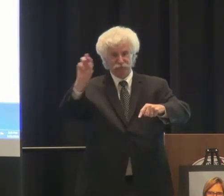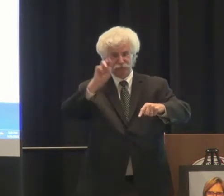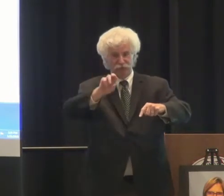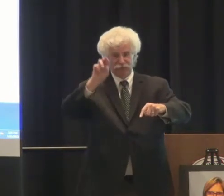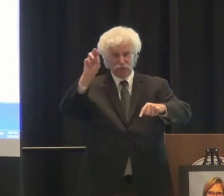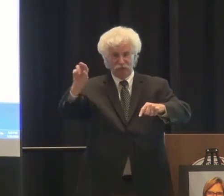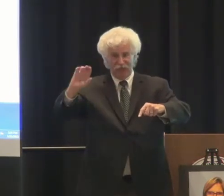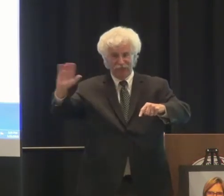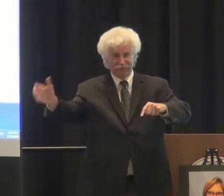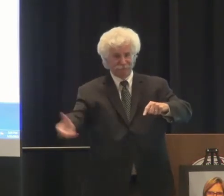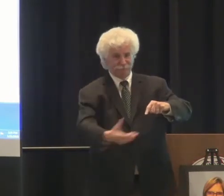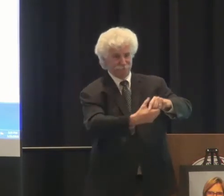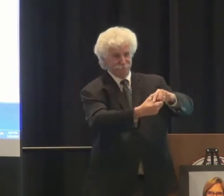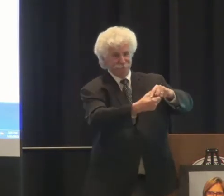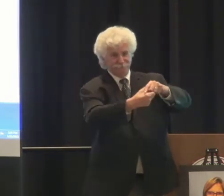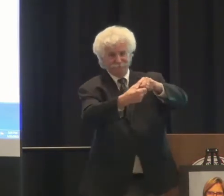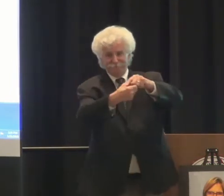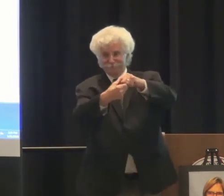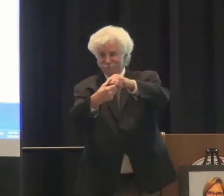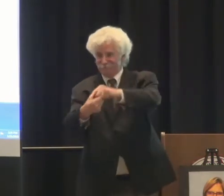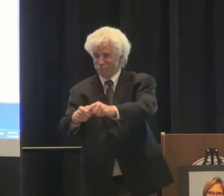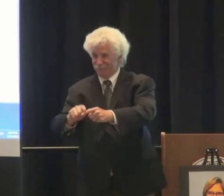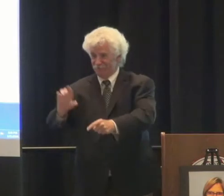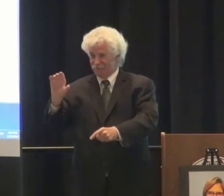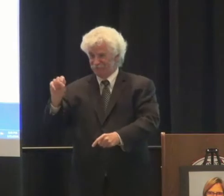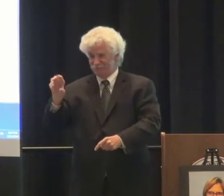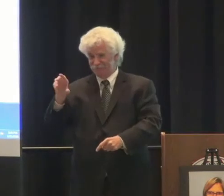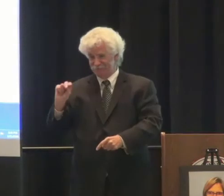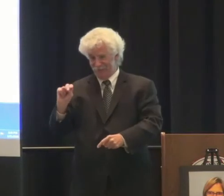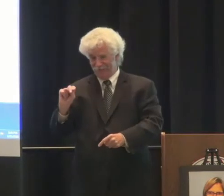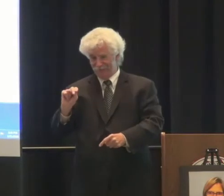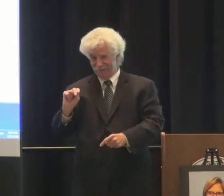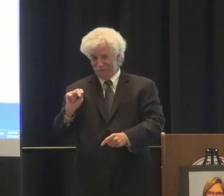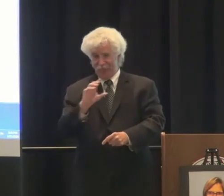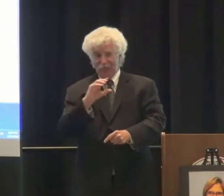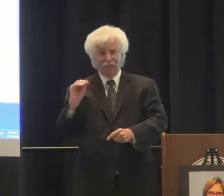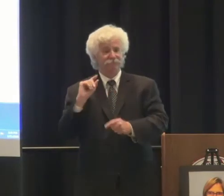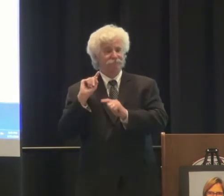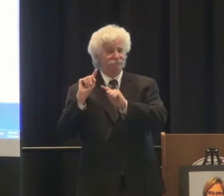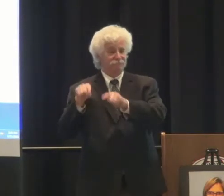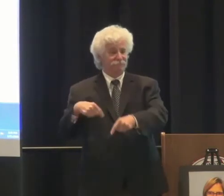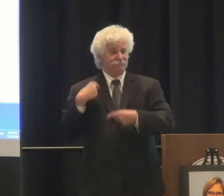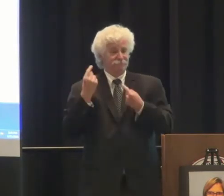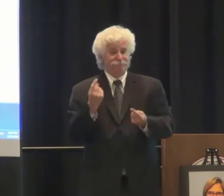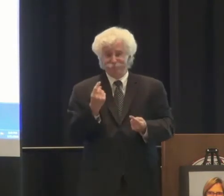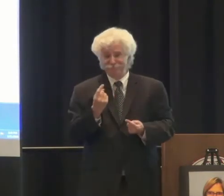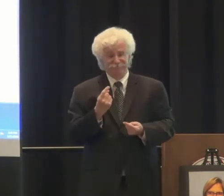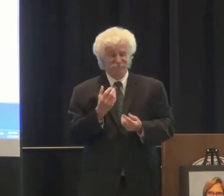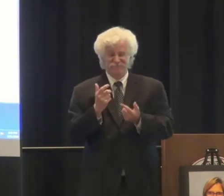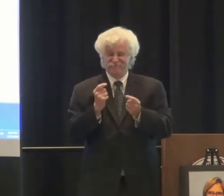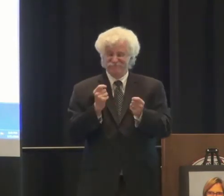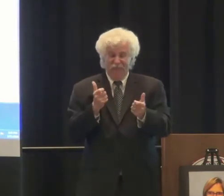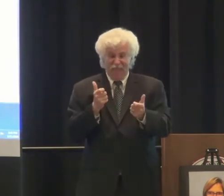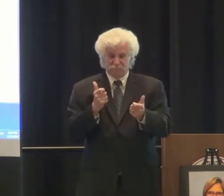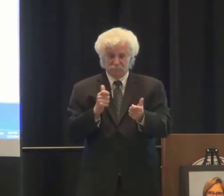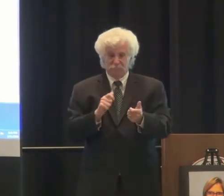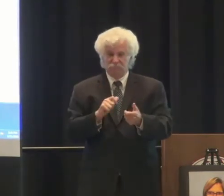came in. Richard Ray and Roxanne were very close as students here at CSUN and have been for years